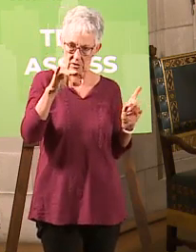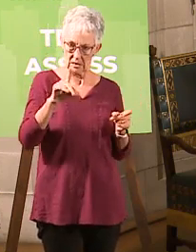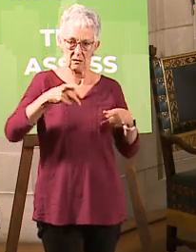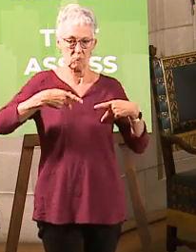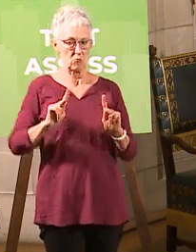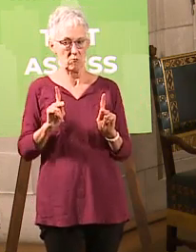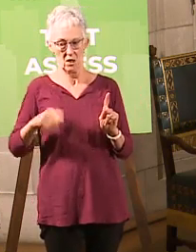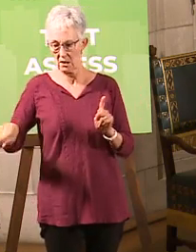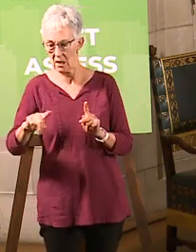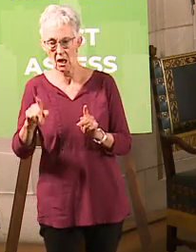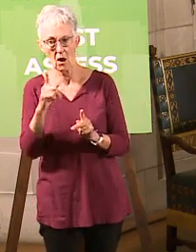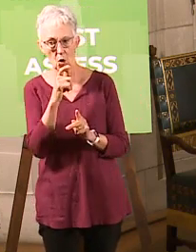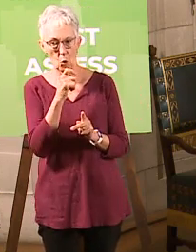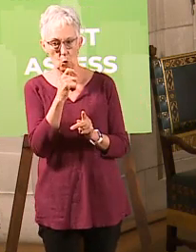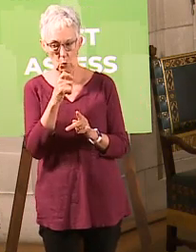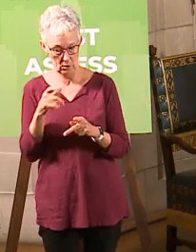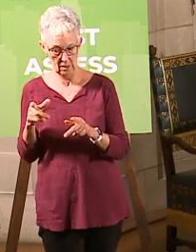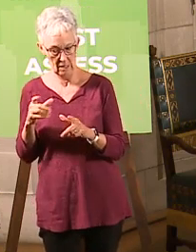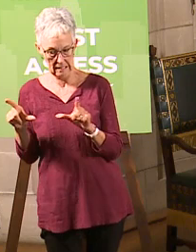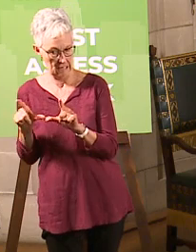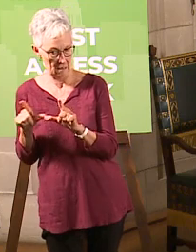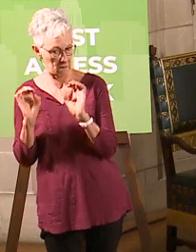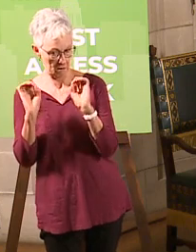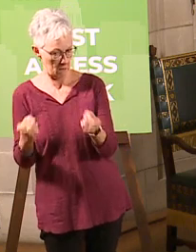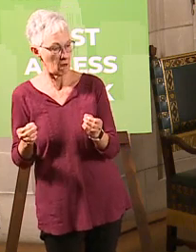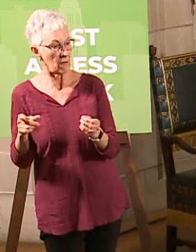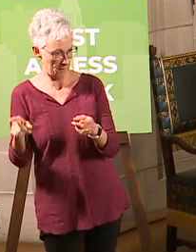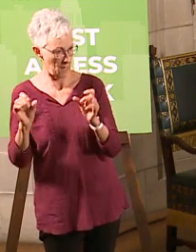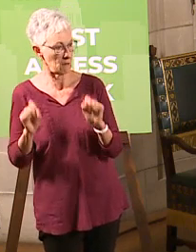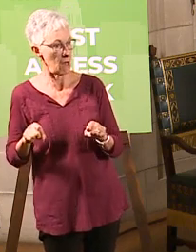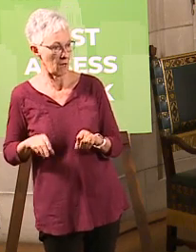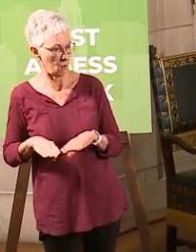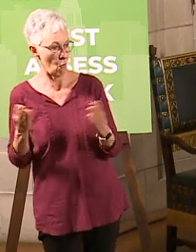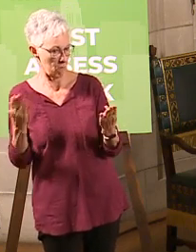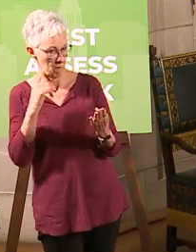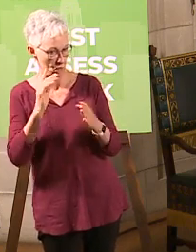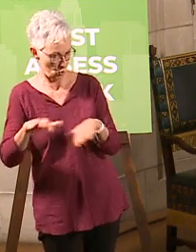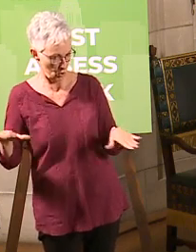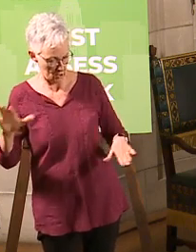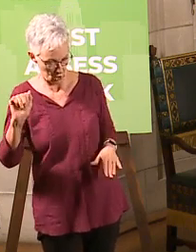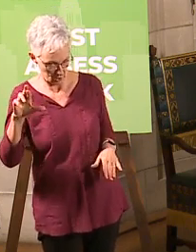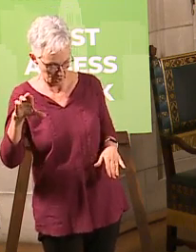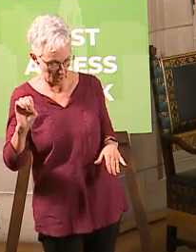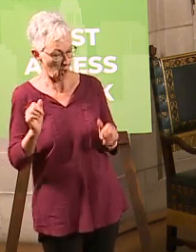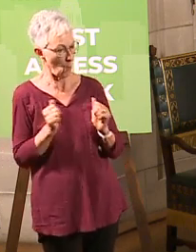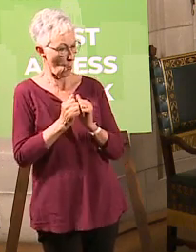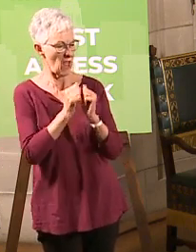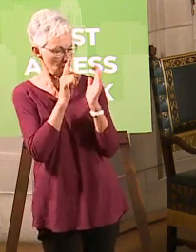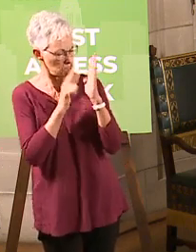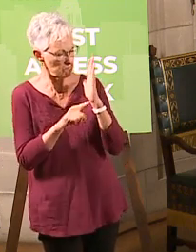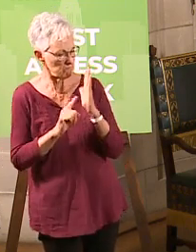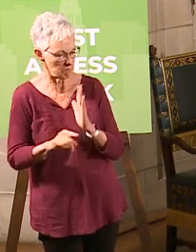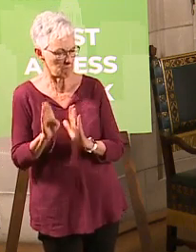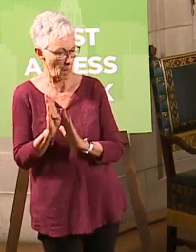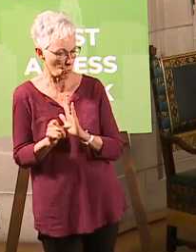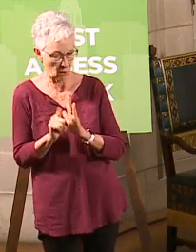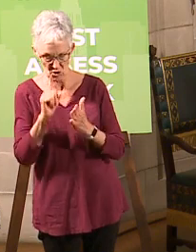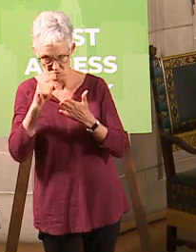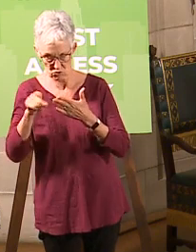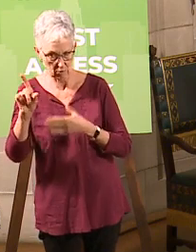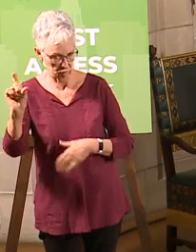order allowing licensed child care subsidy providers the option to bill for absent days during the emergency declaration, and